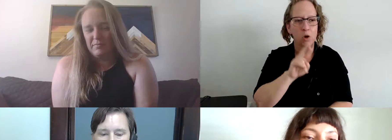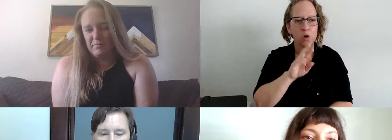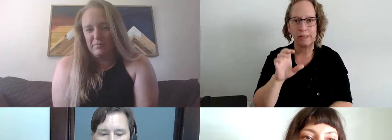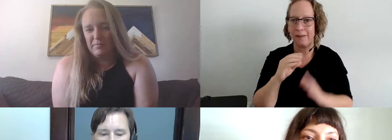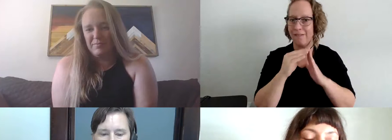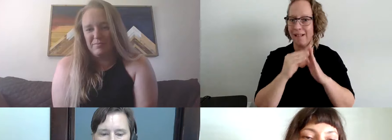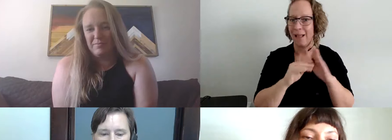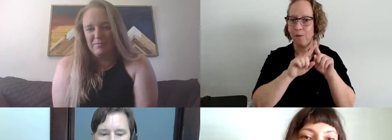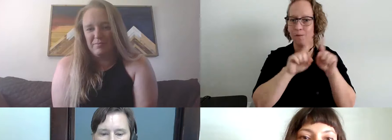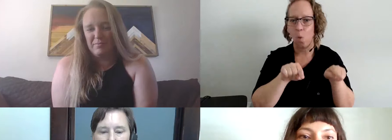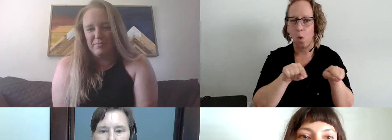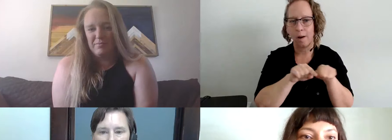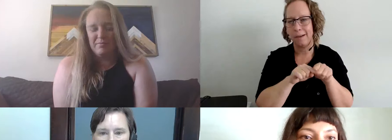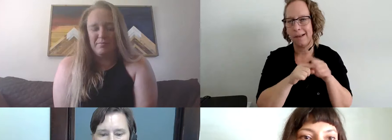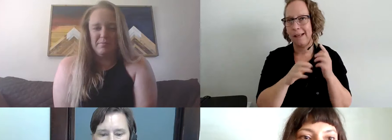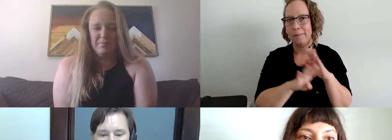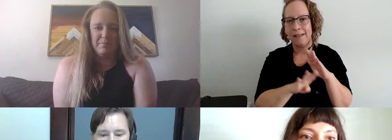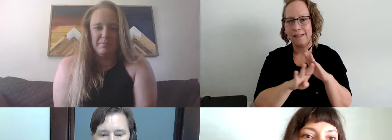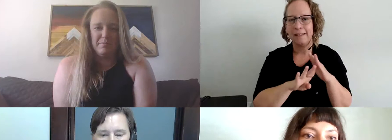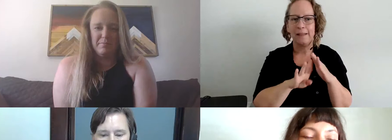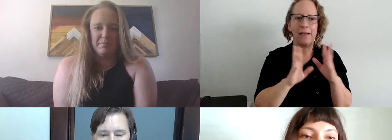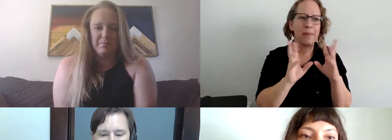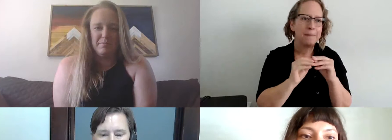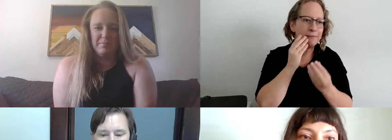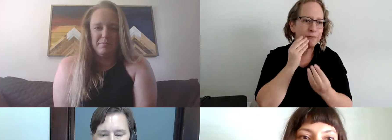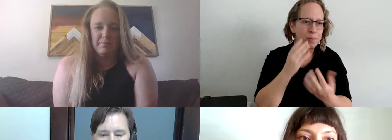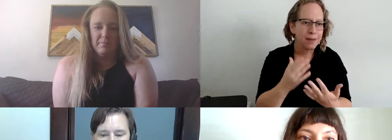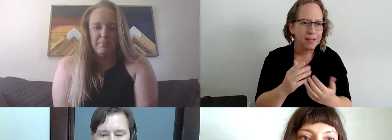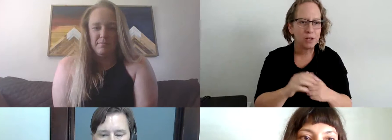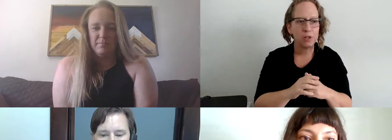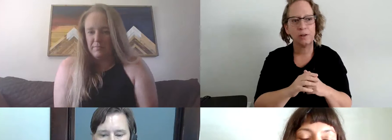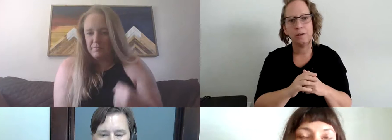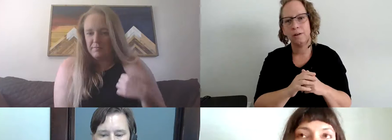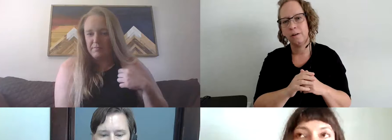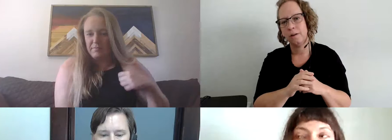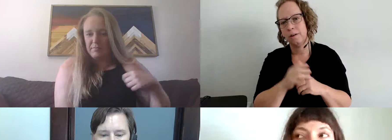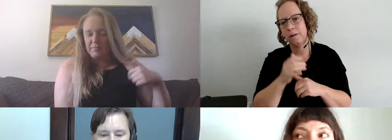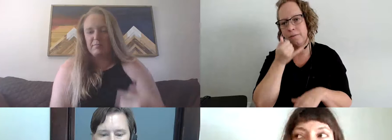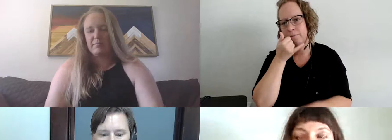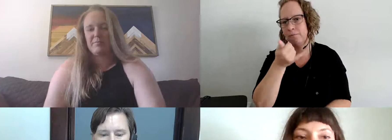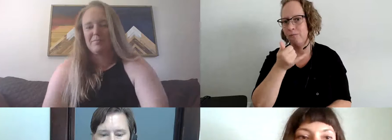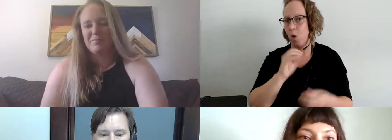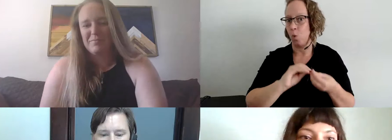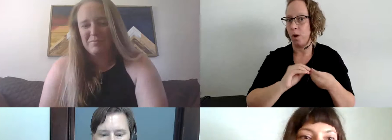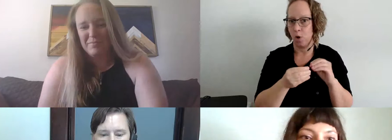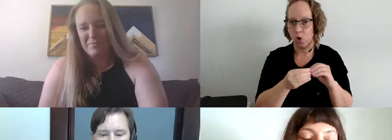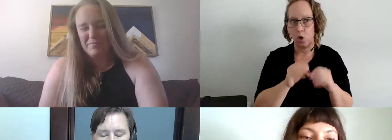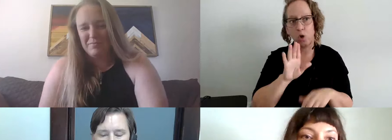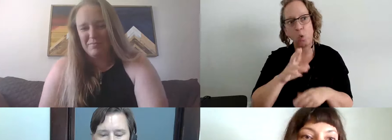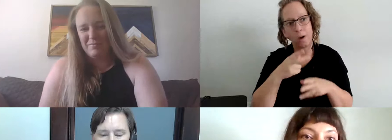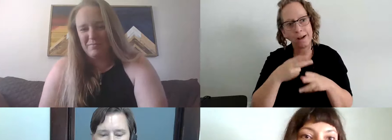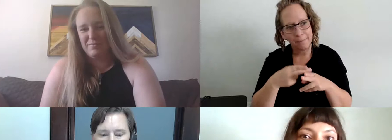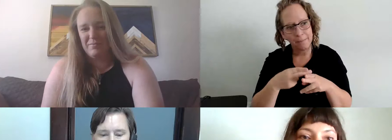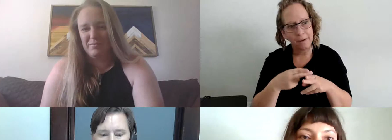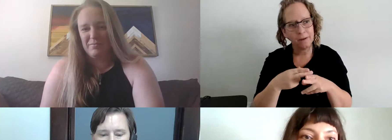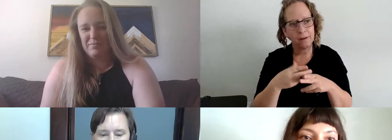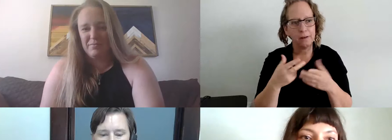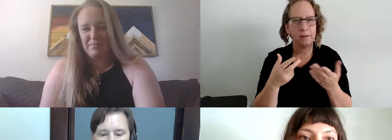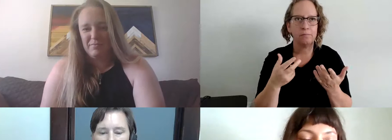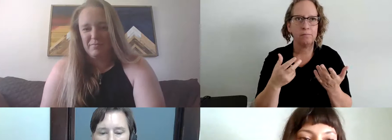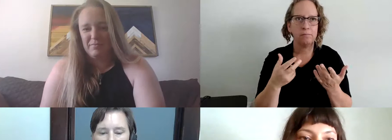form, basically, meeting information, the dial-in phone number, your name